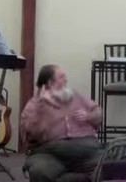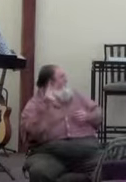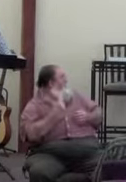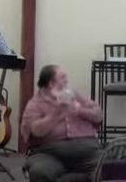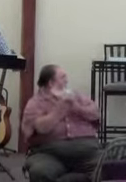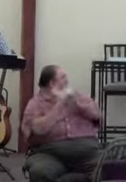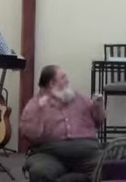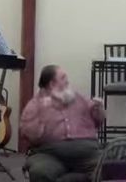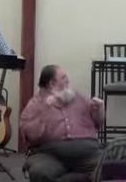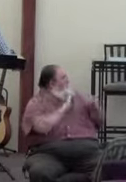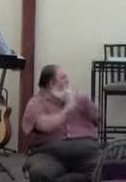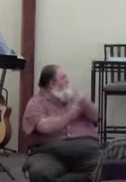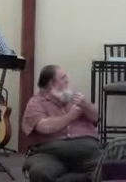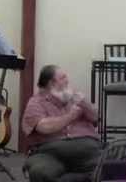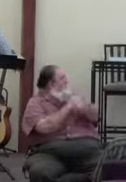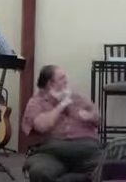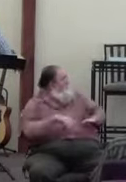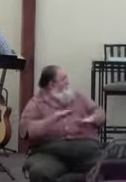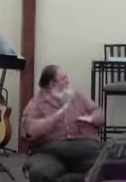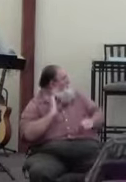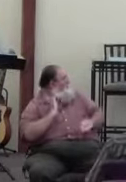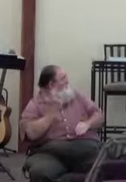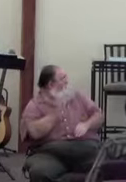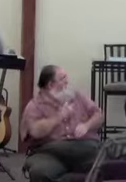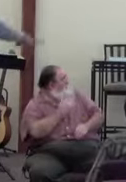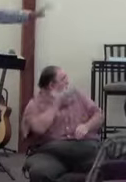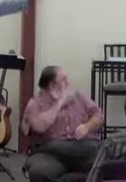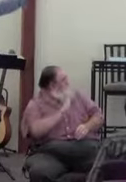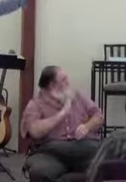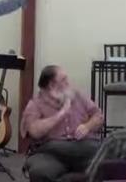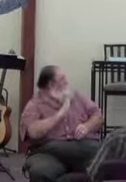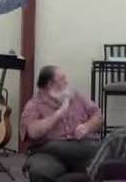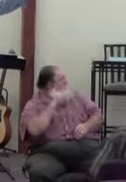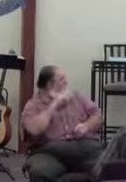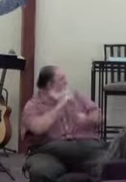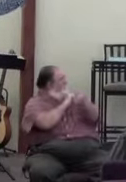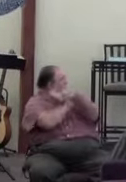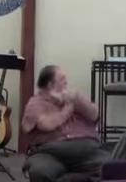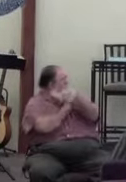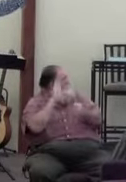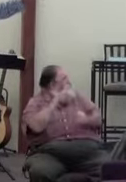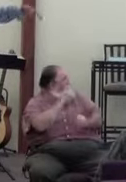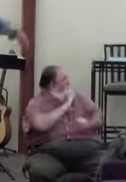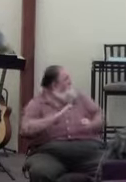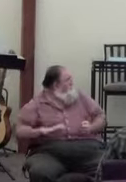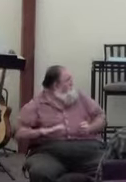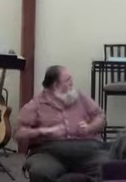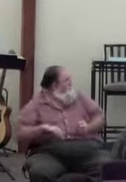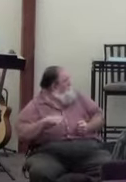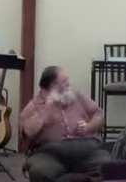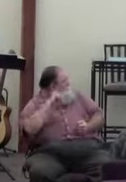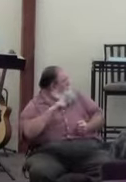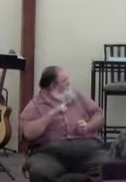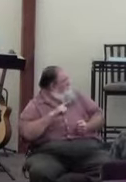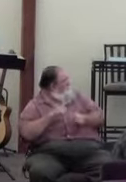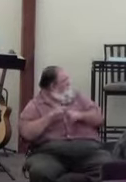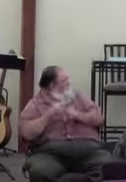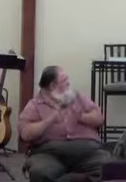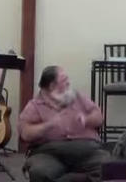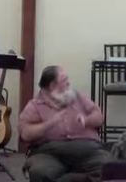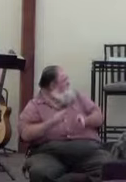come the salvation and the power and the kingdom of our God and the authority of his Christ. For